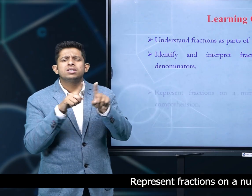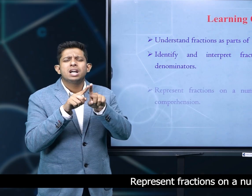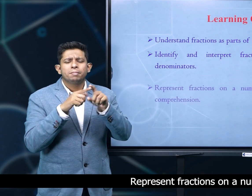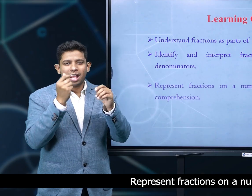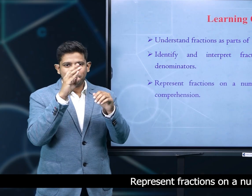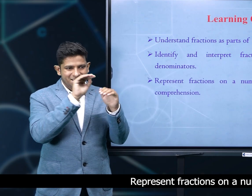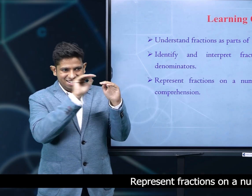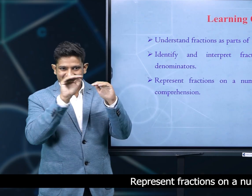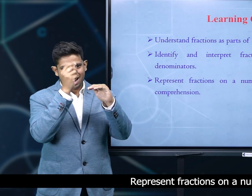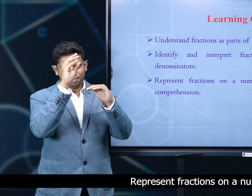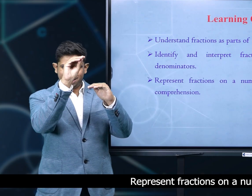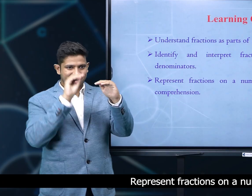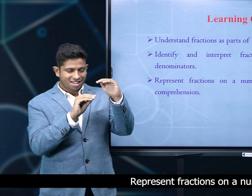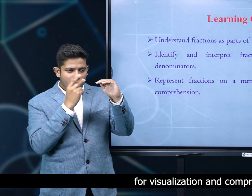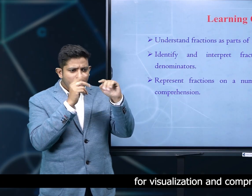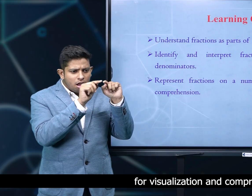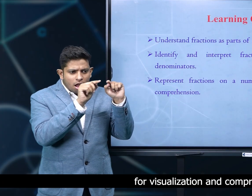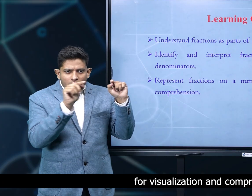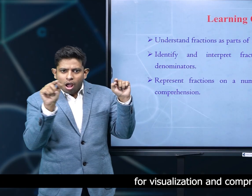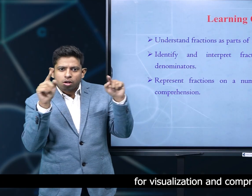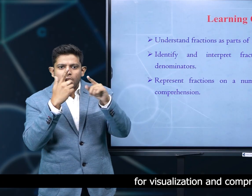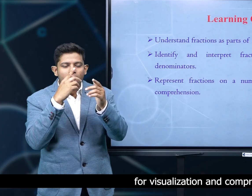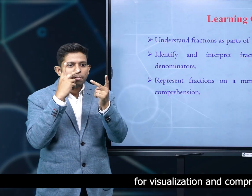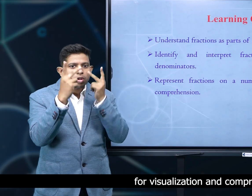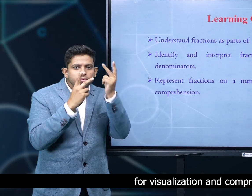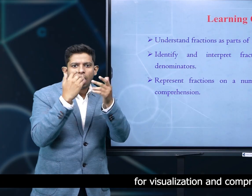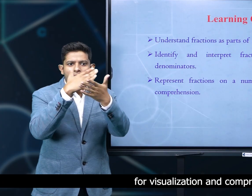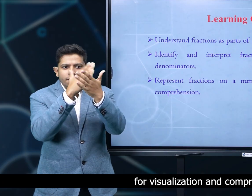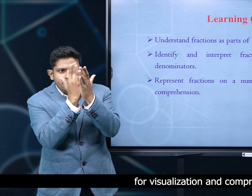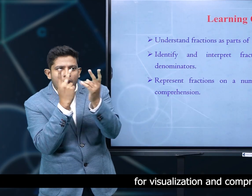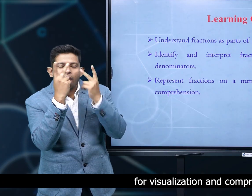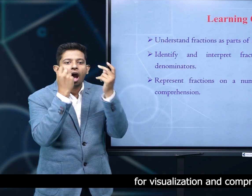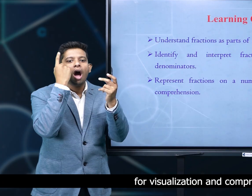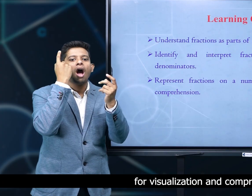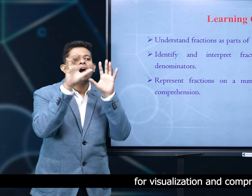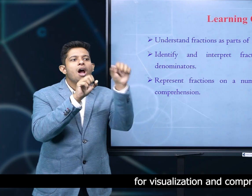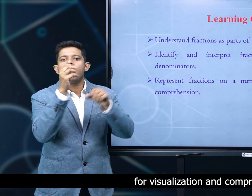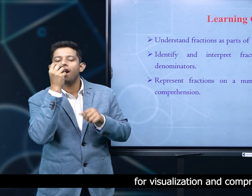Represent fractions on a number line for visualization and comprehension.